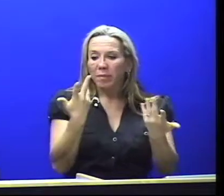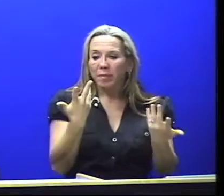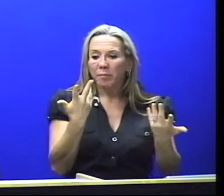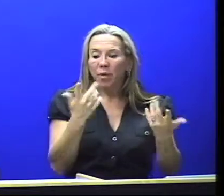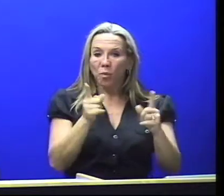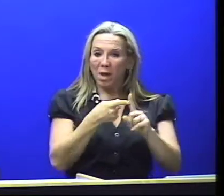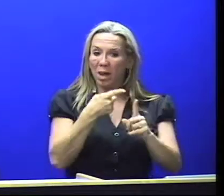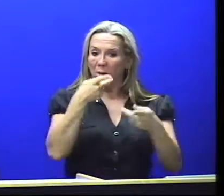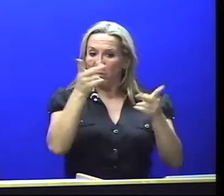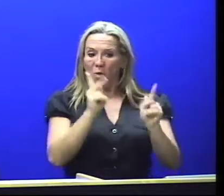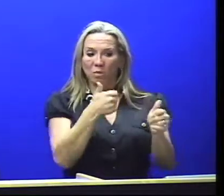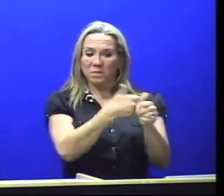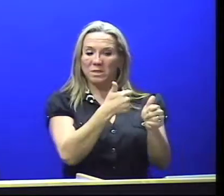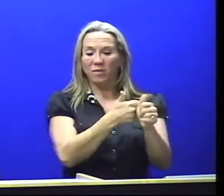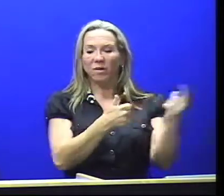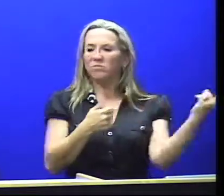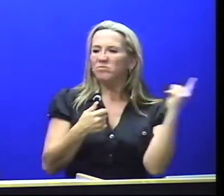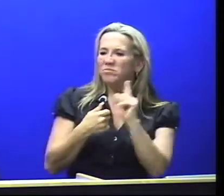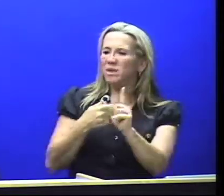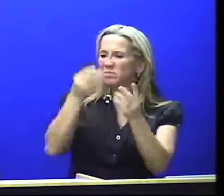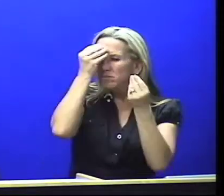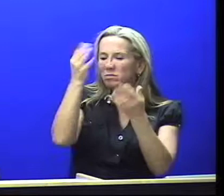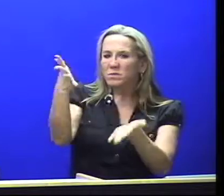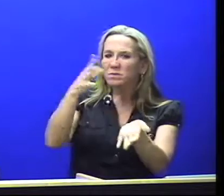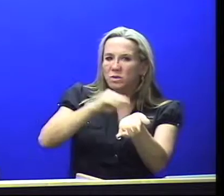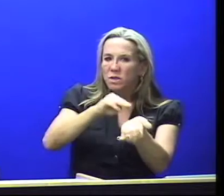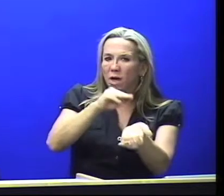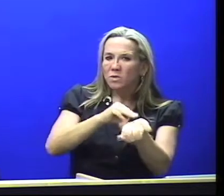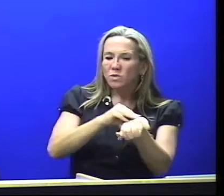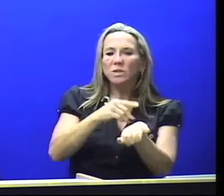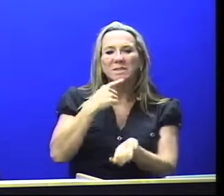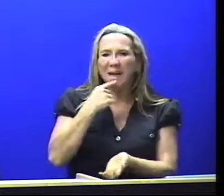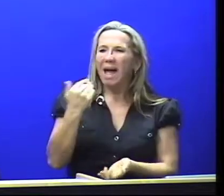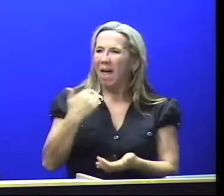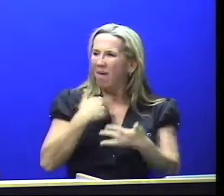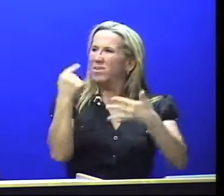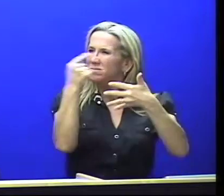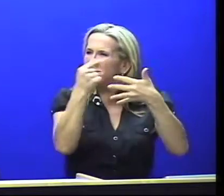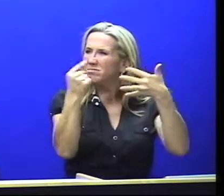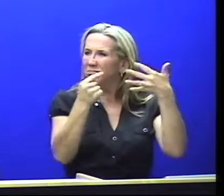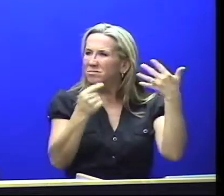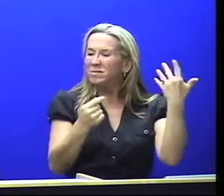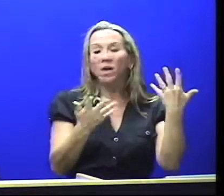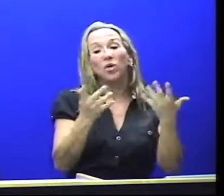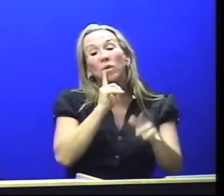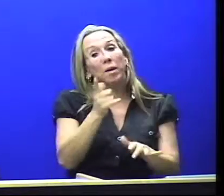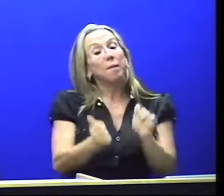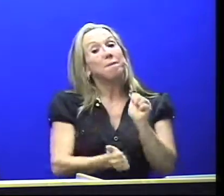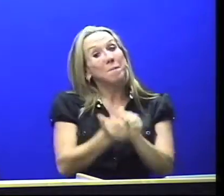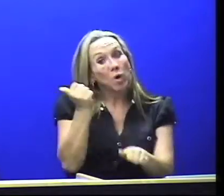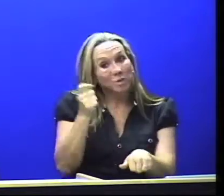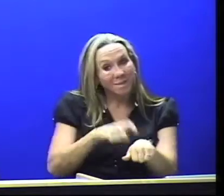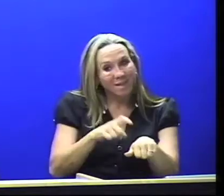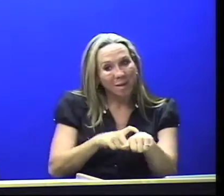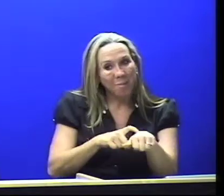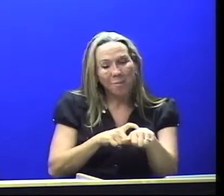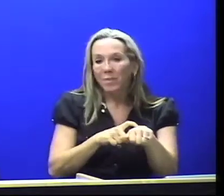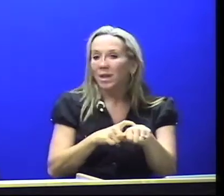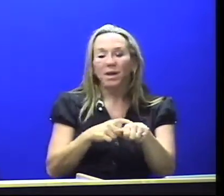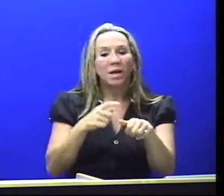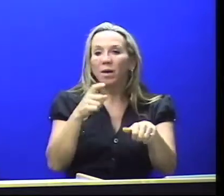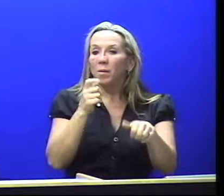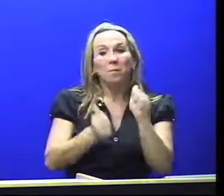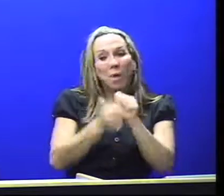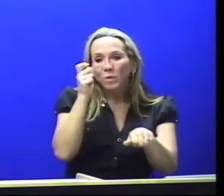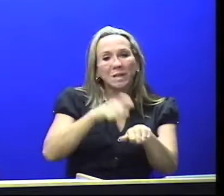a person comes into their doctor and they have these symptoms, actually most of the time, it's not